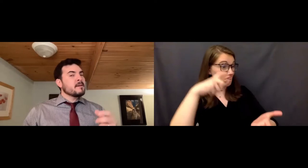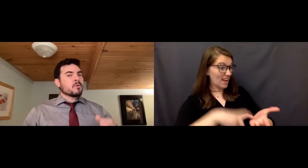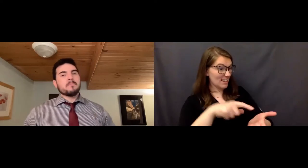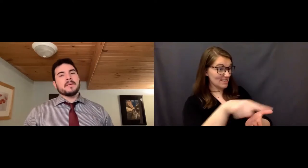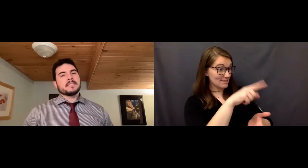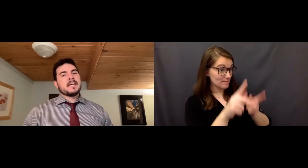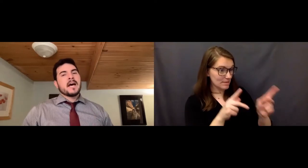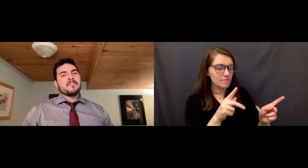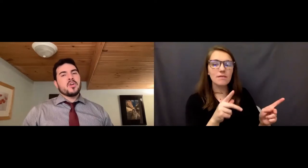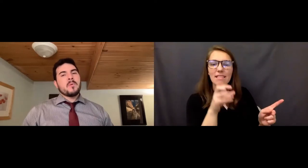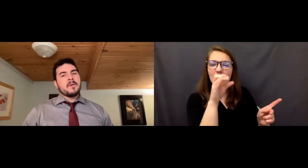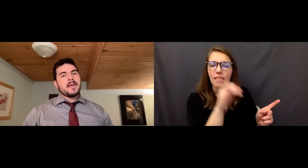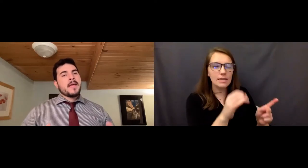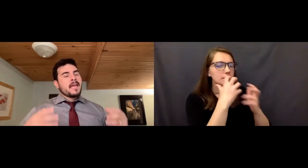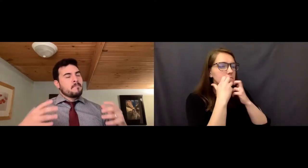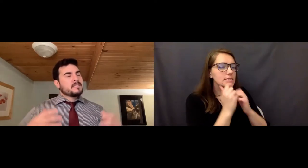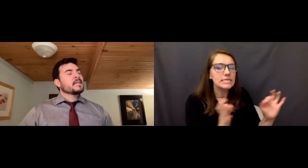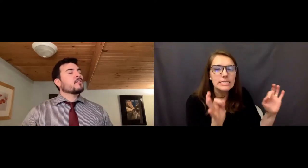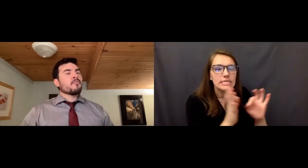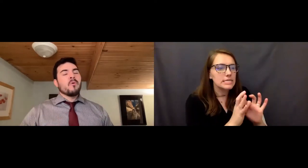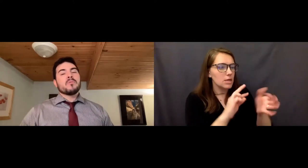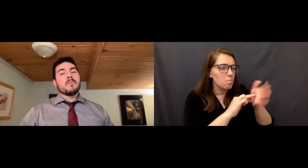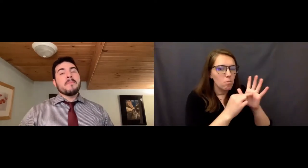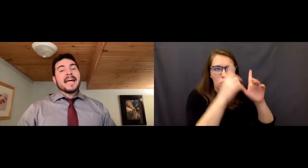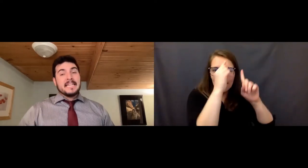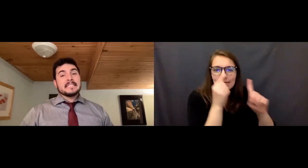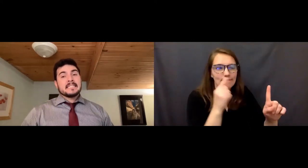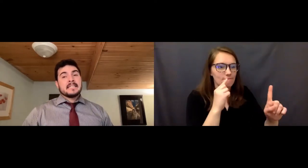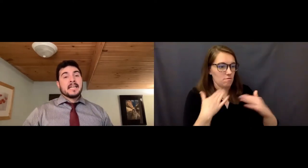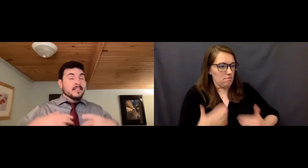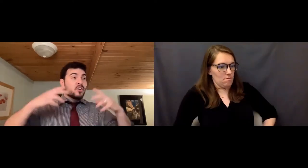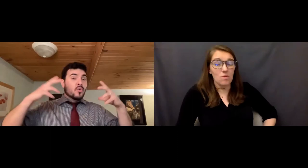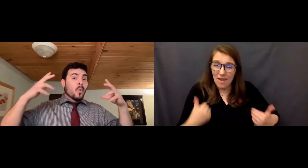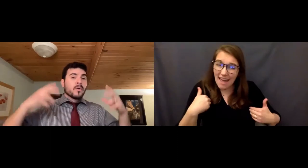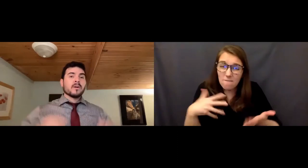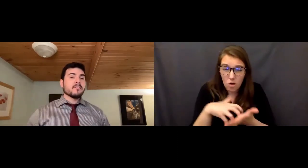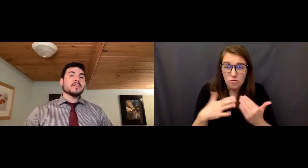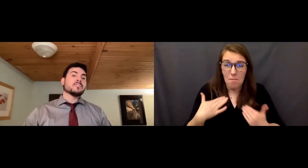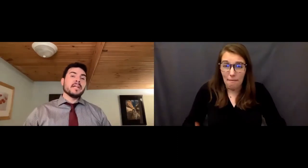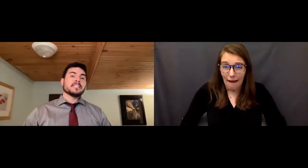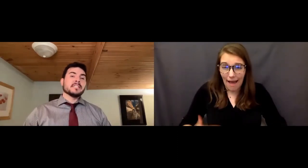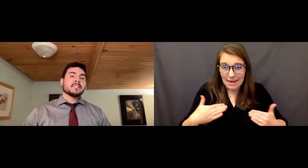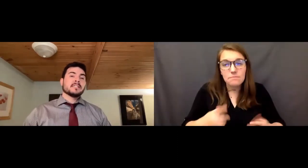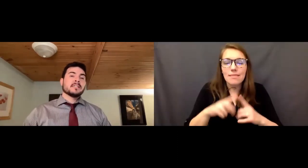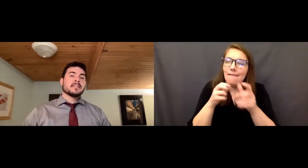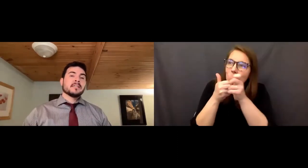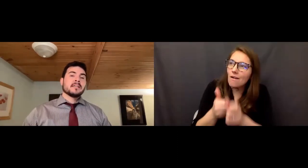and fitting purpose of the human being, in particular our vulnerable bodies, in the good order of God's